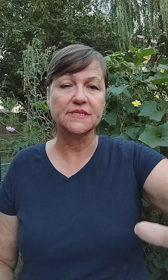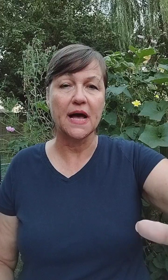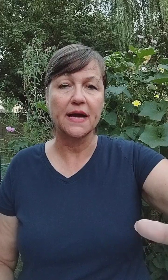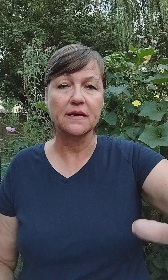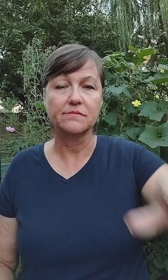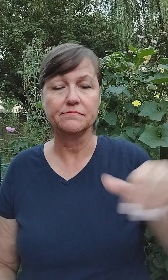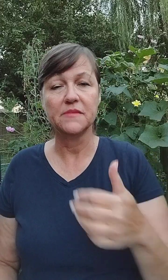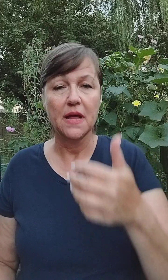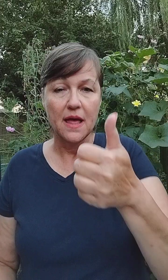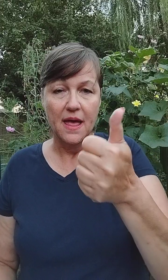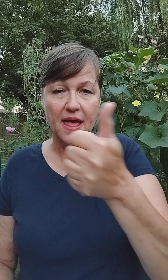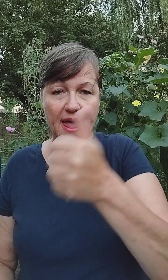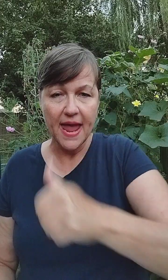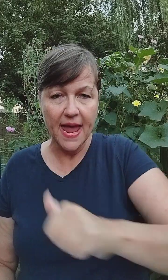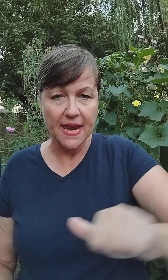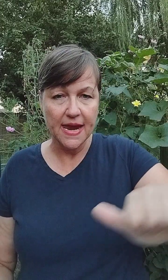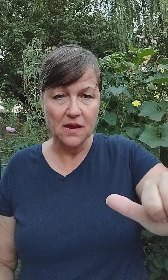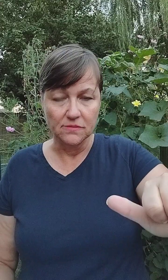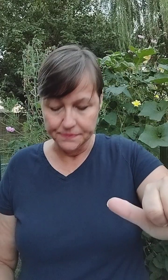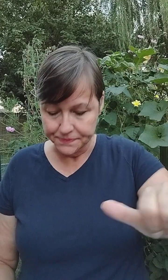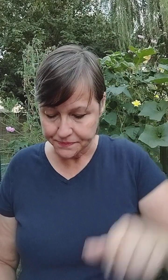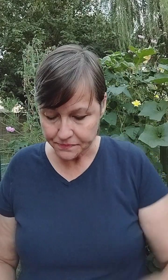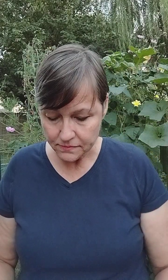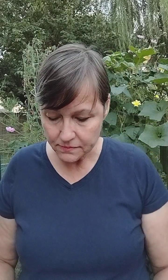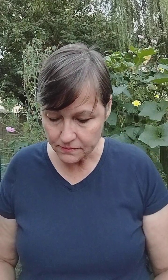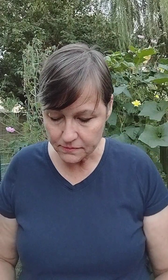side. Any.